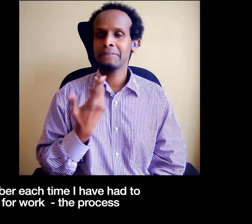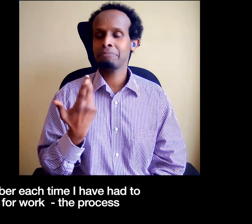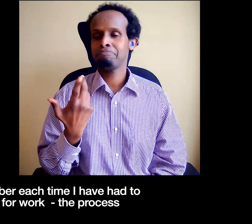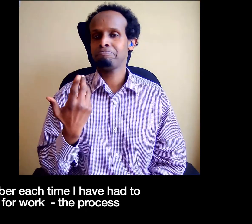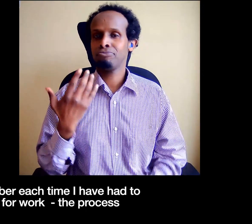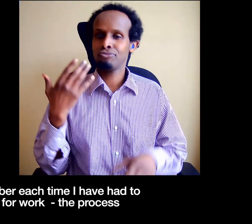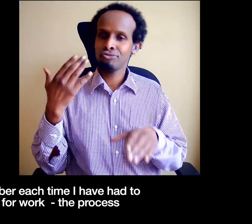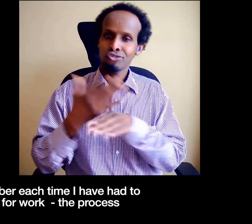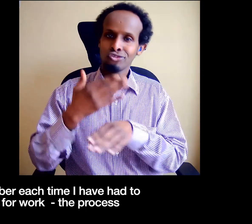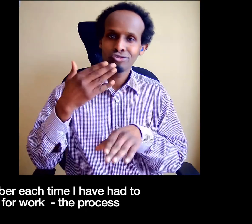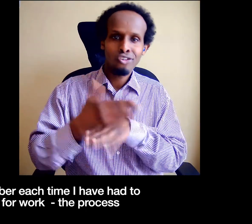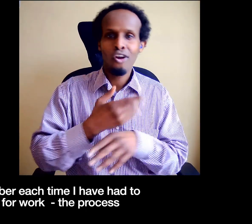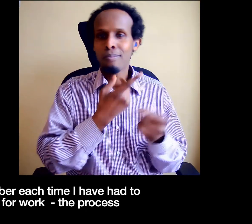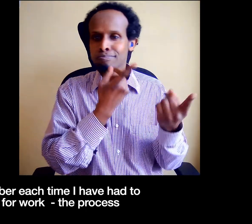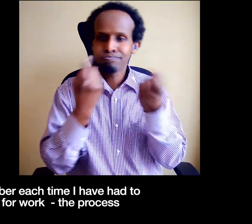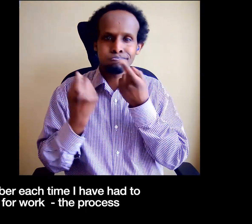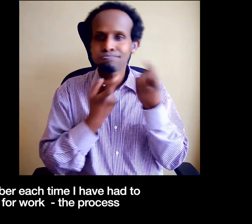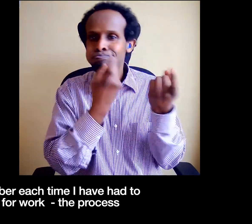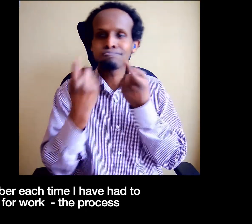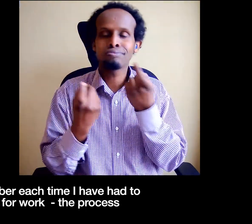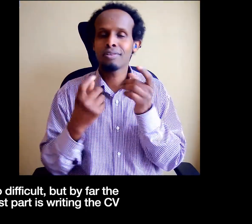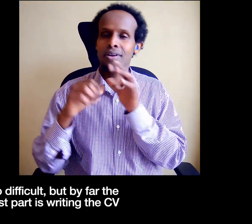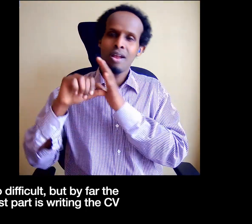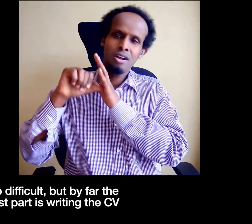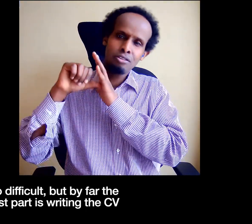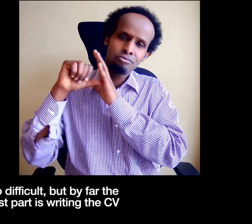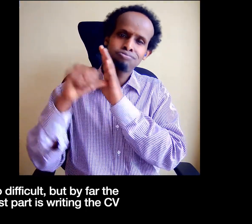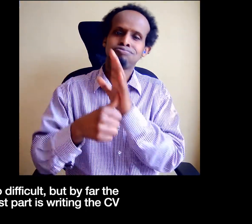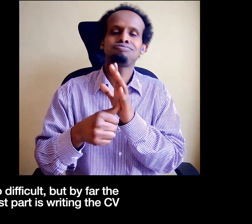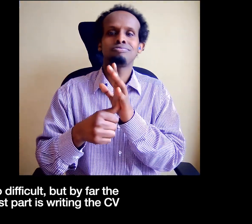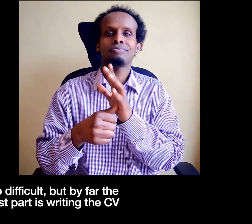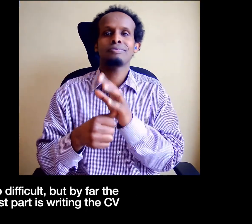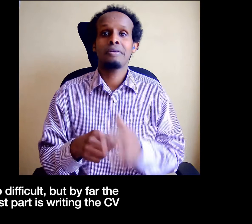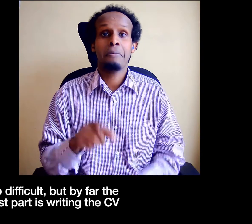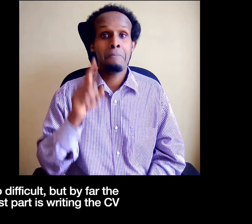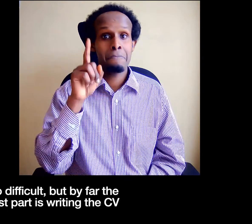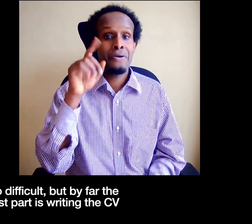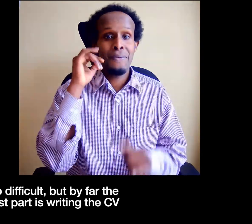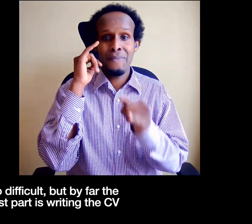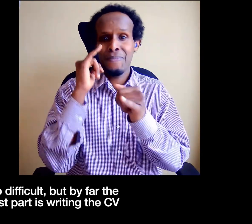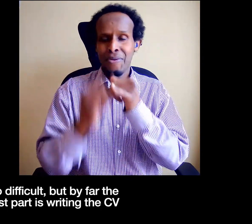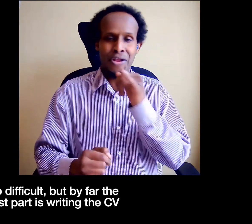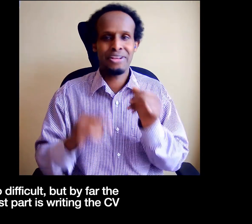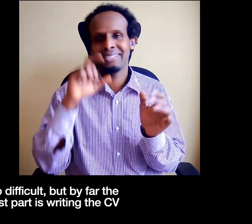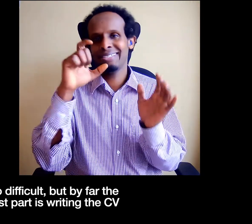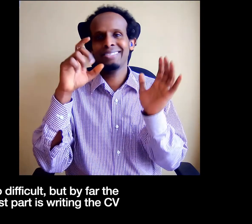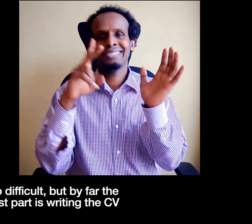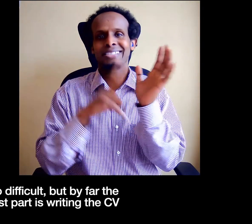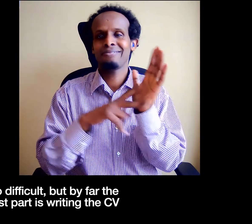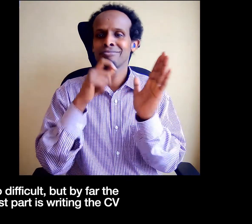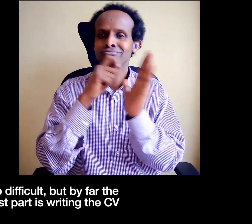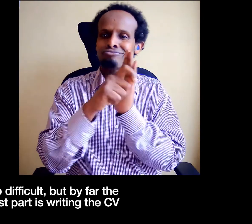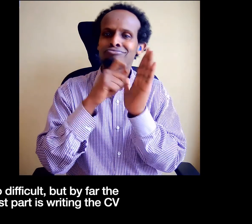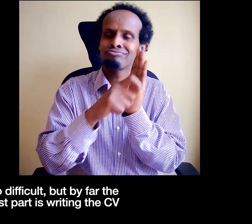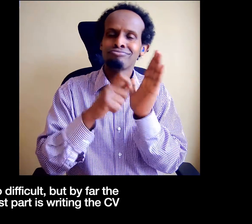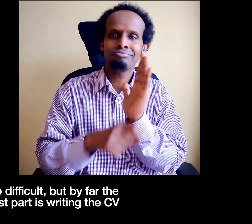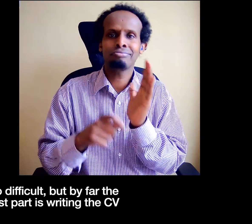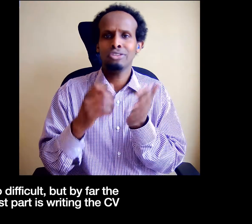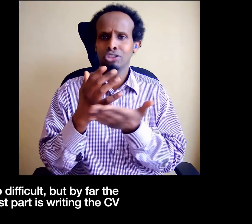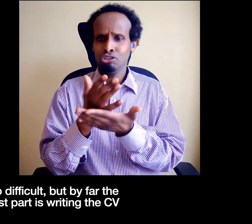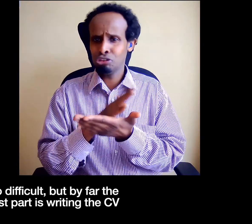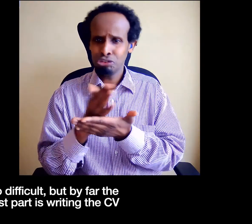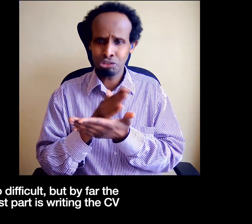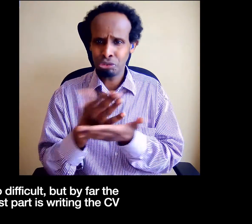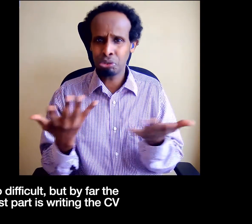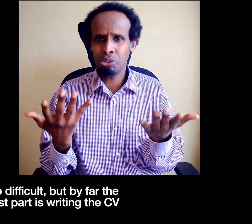I remember each time when I've had to look for work, the process is so difficult. But by far the worst part is